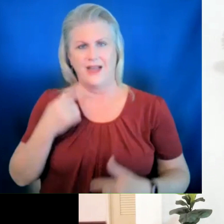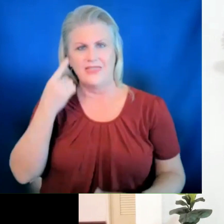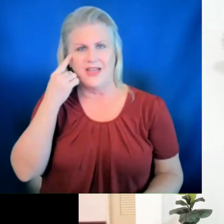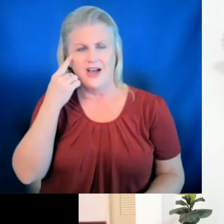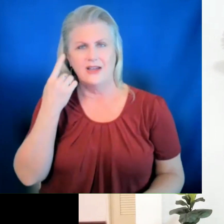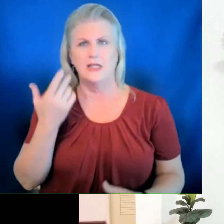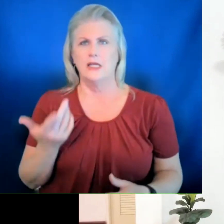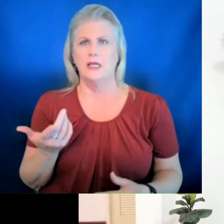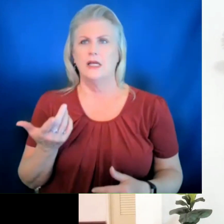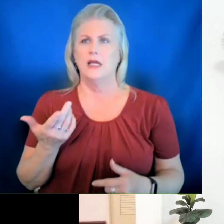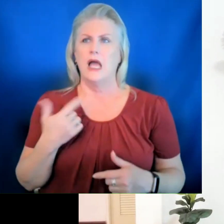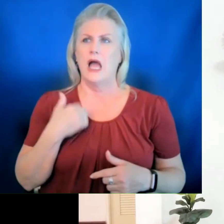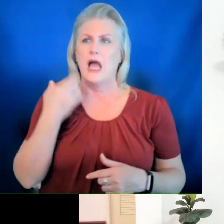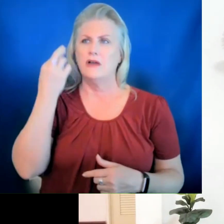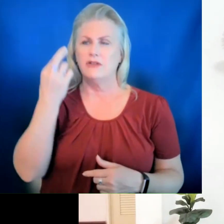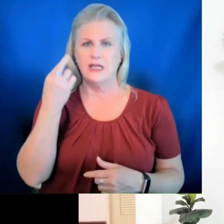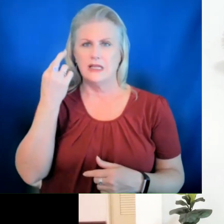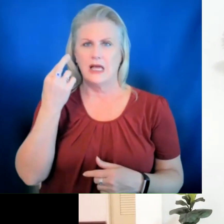I have realized